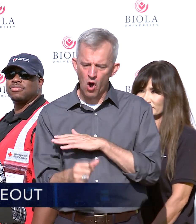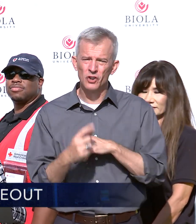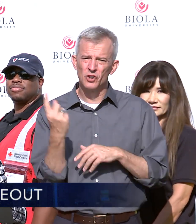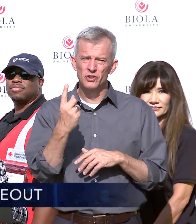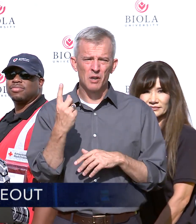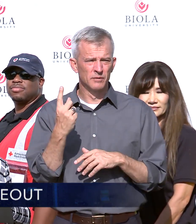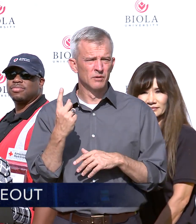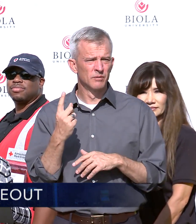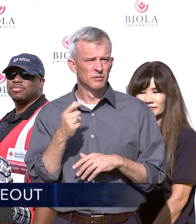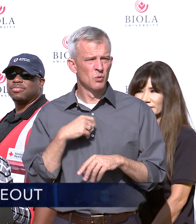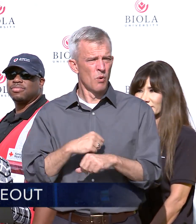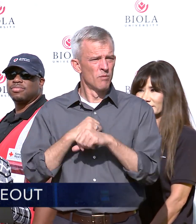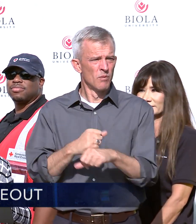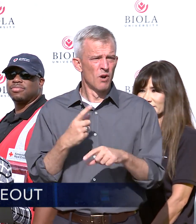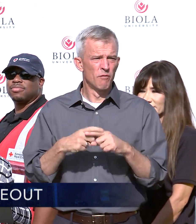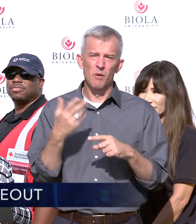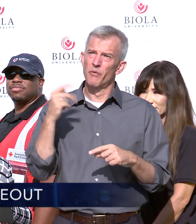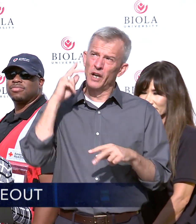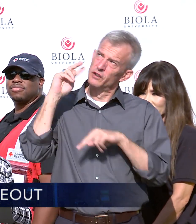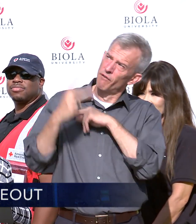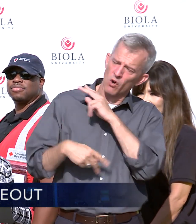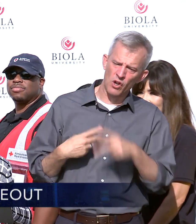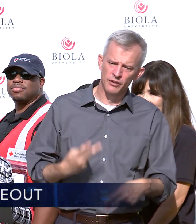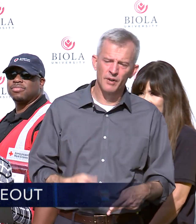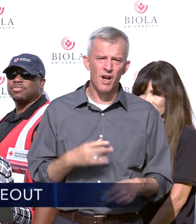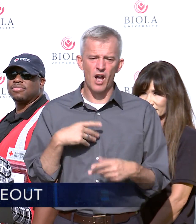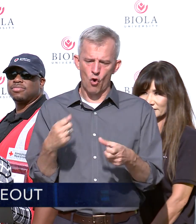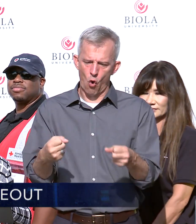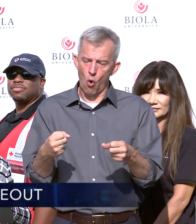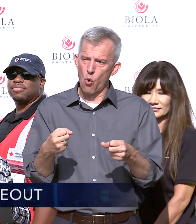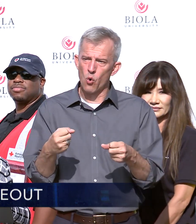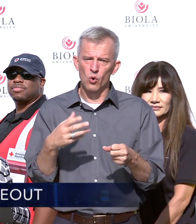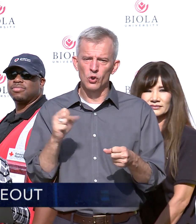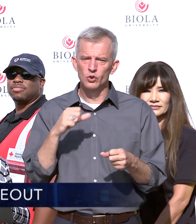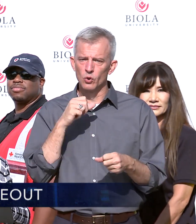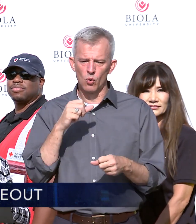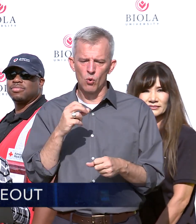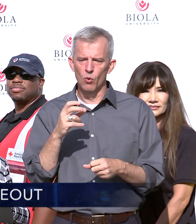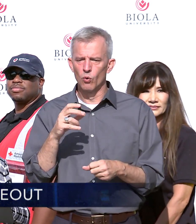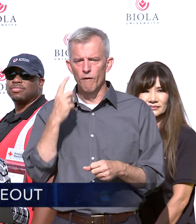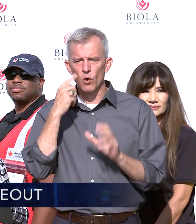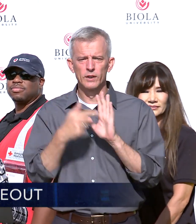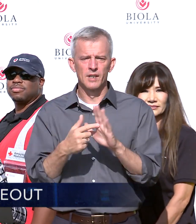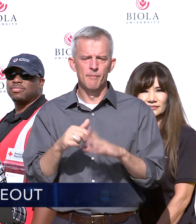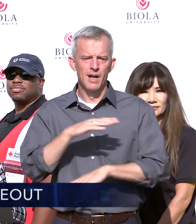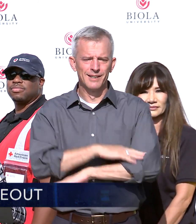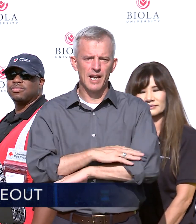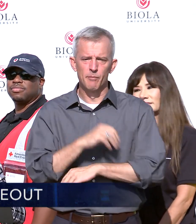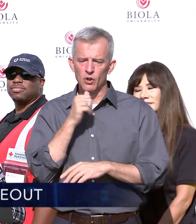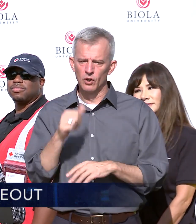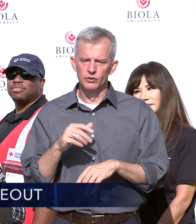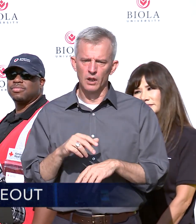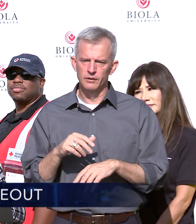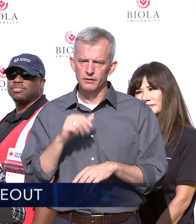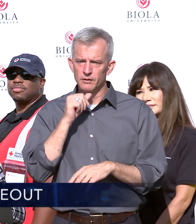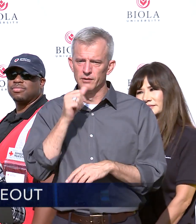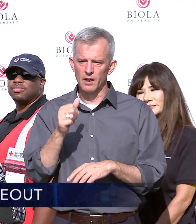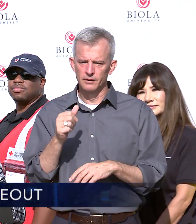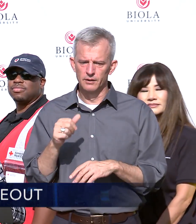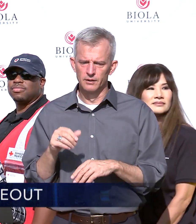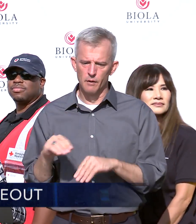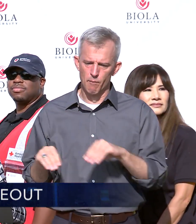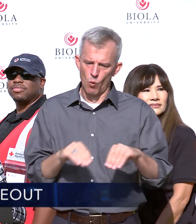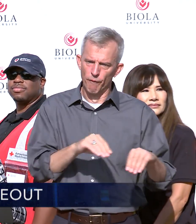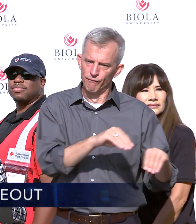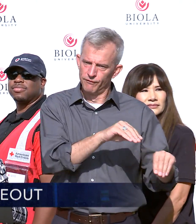protect you from falling objects, and to hold on to whatever you're under so it doesn't walk away from you. And so unlike recent events where